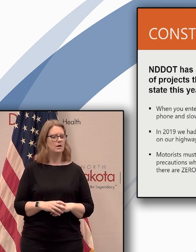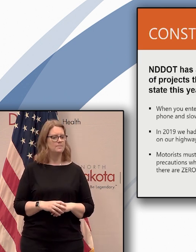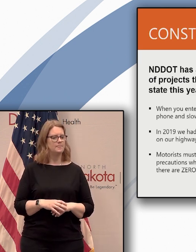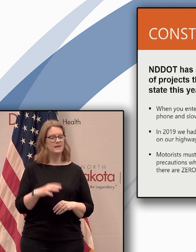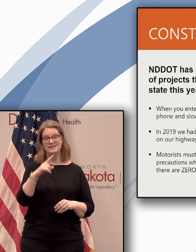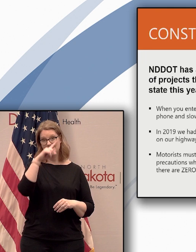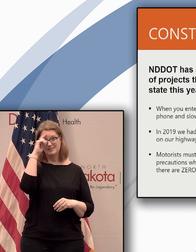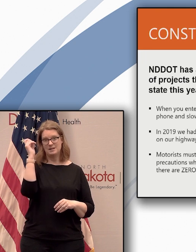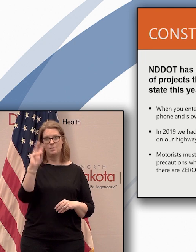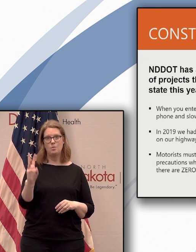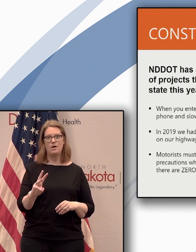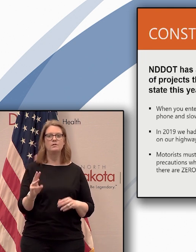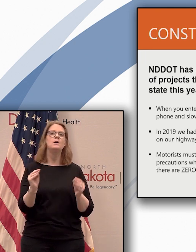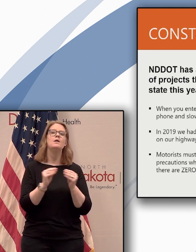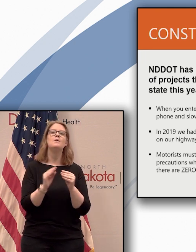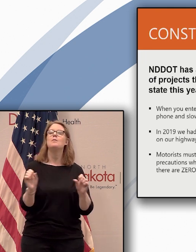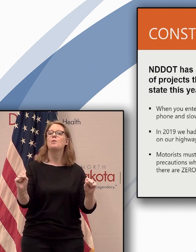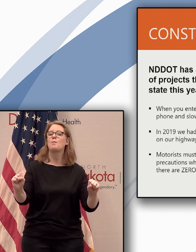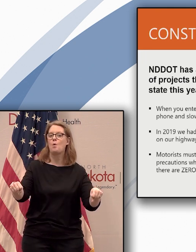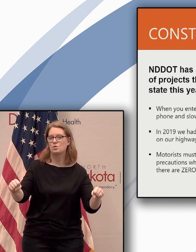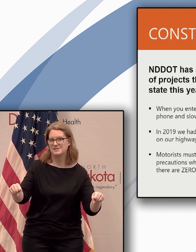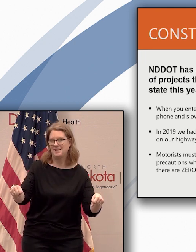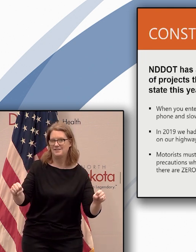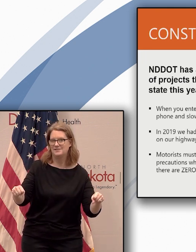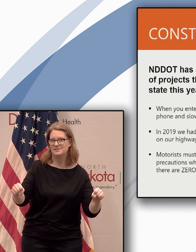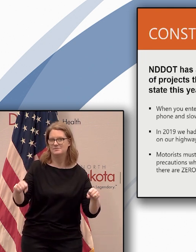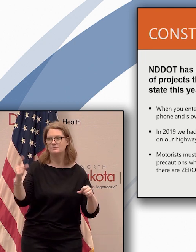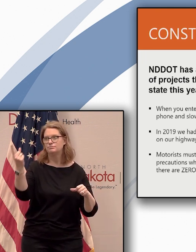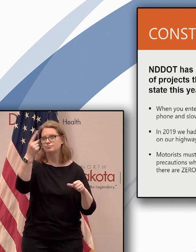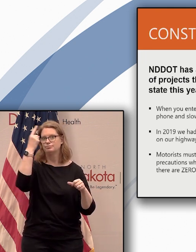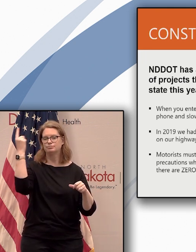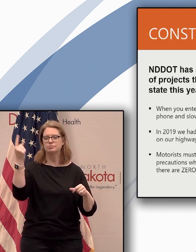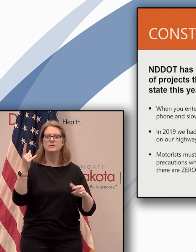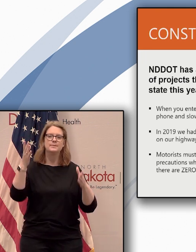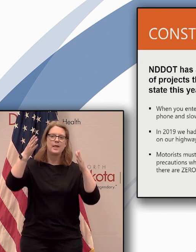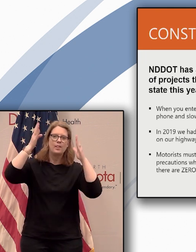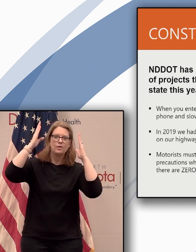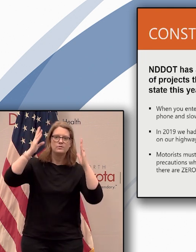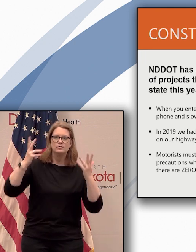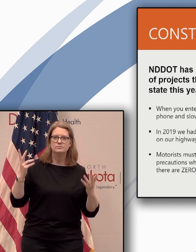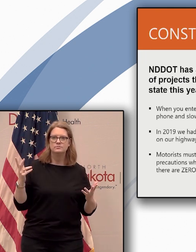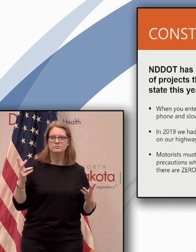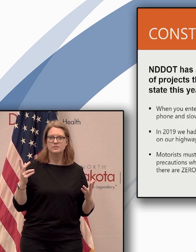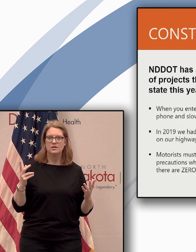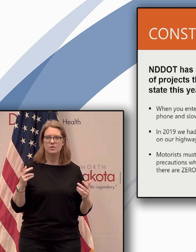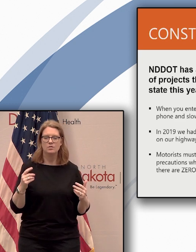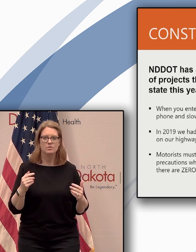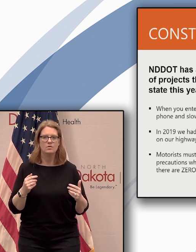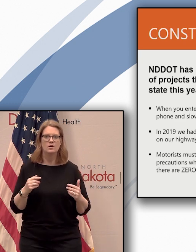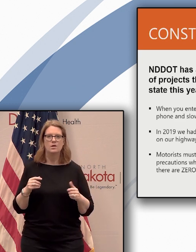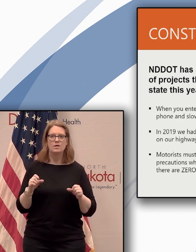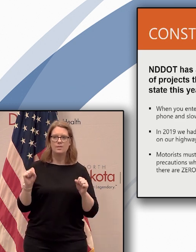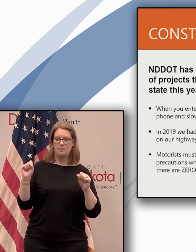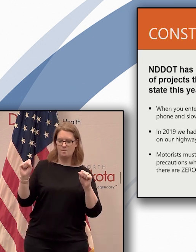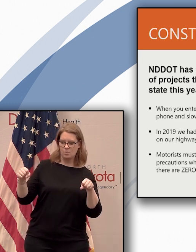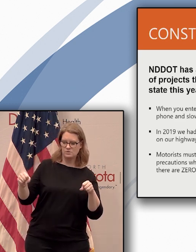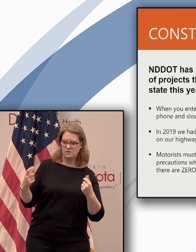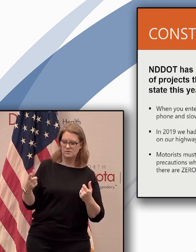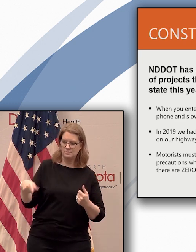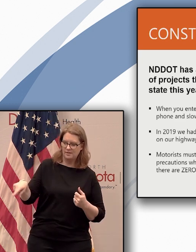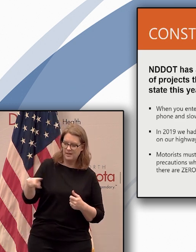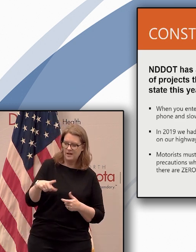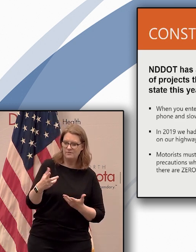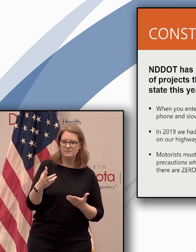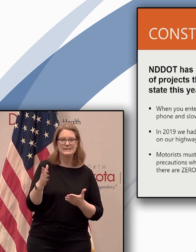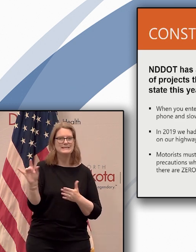summer weather. We got more motorcycles on the road this weekend. Be alert, pay attention. Motorcycles, they have all of the